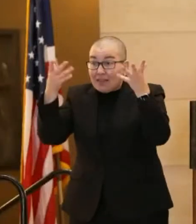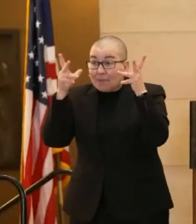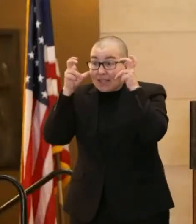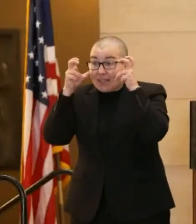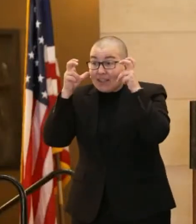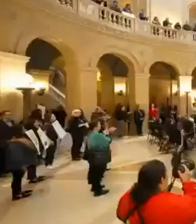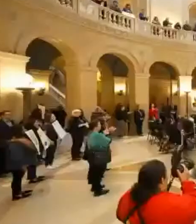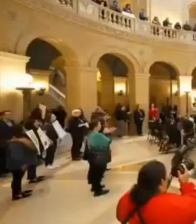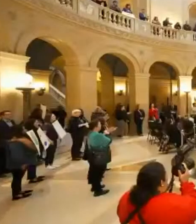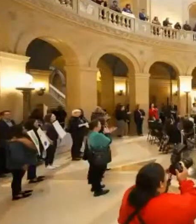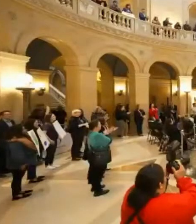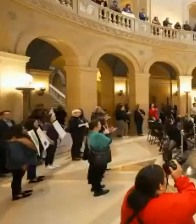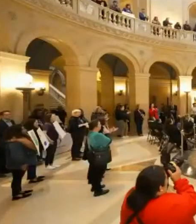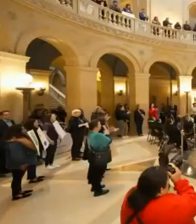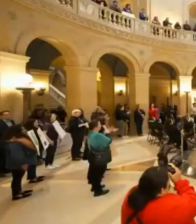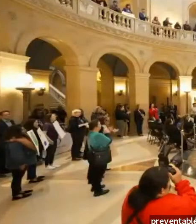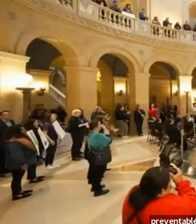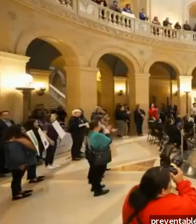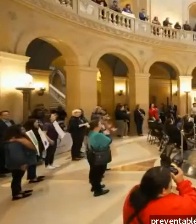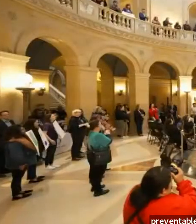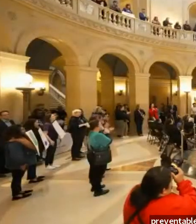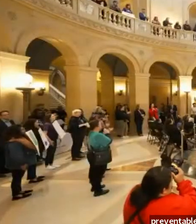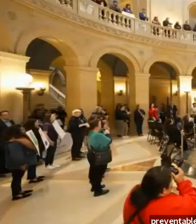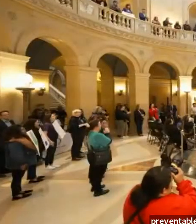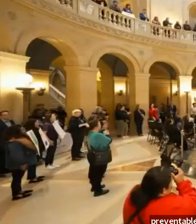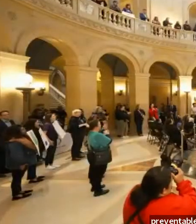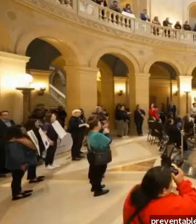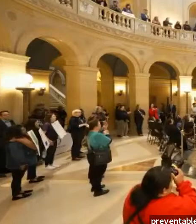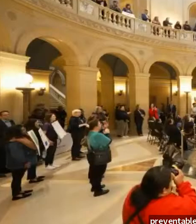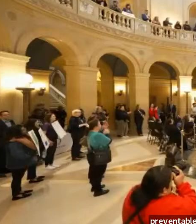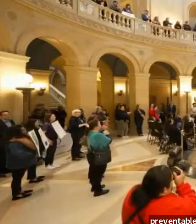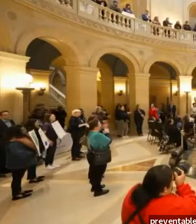preventable. All right.